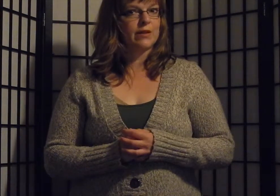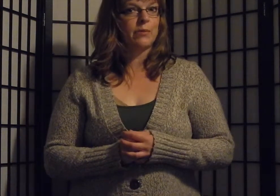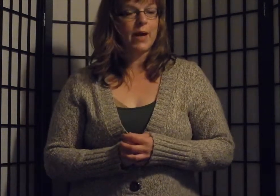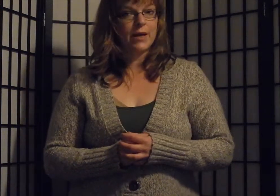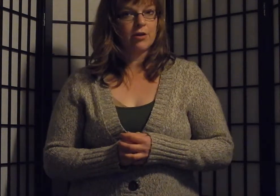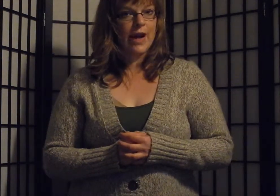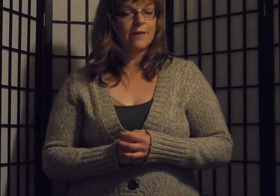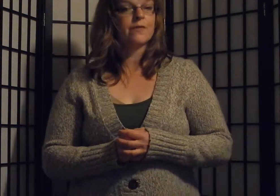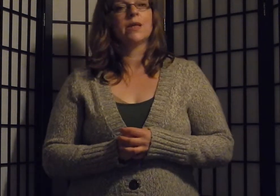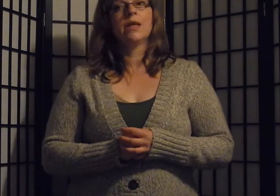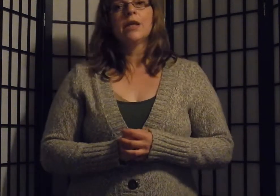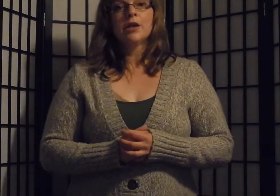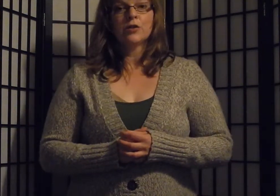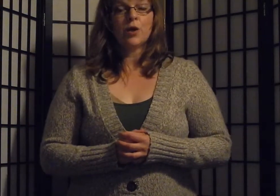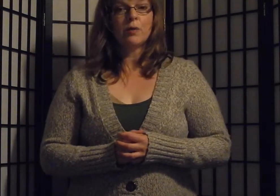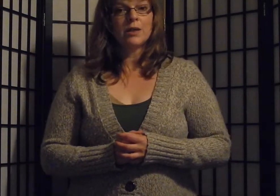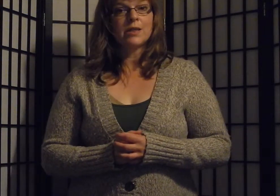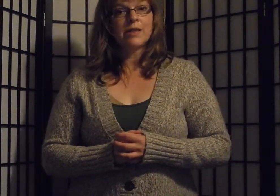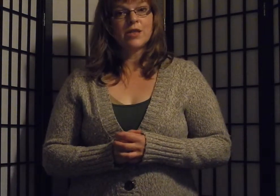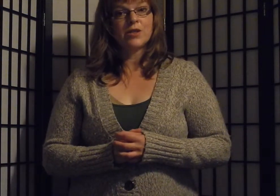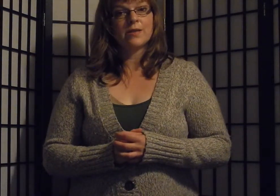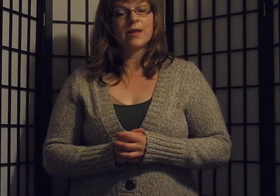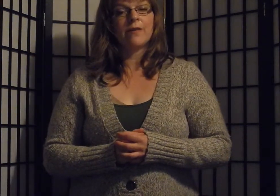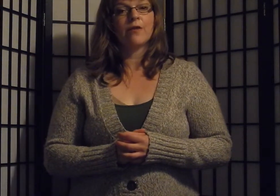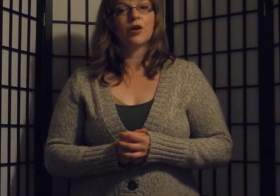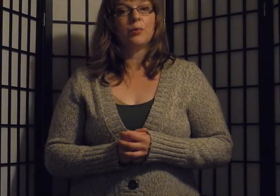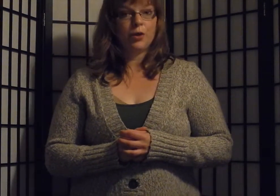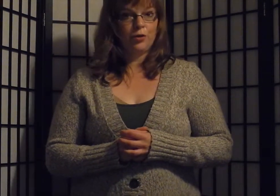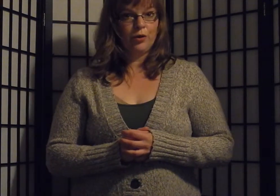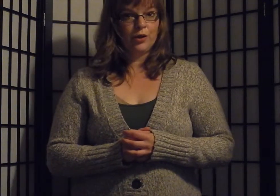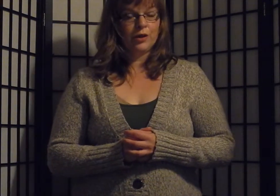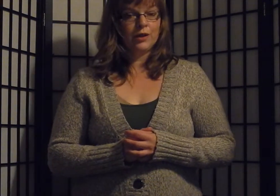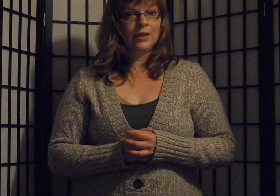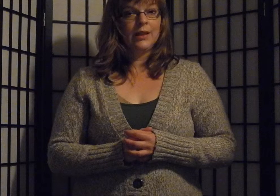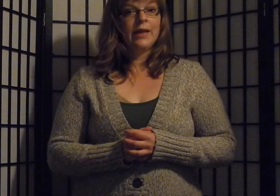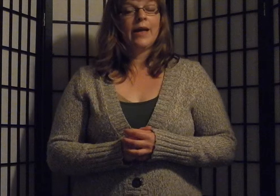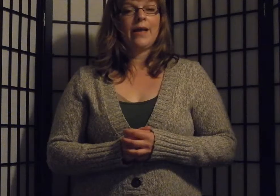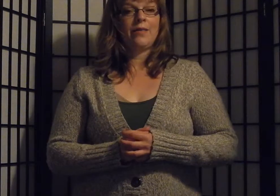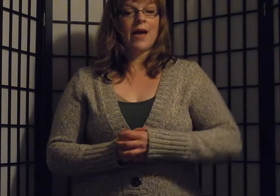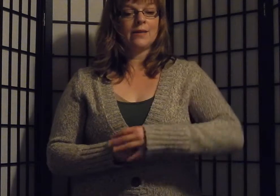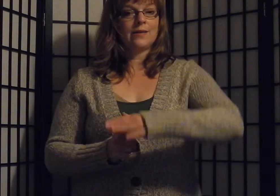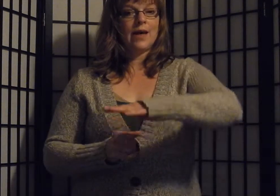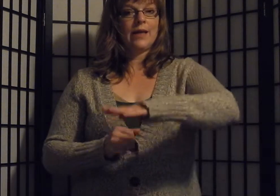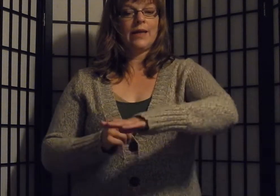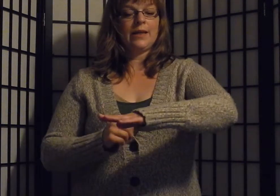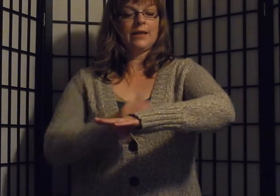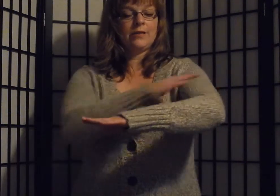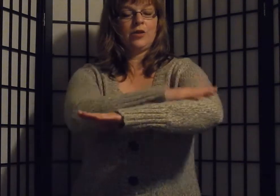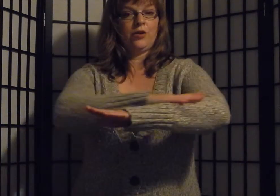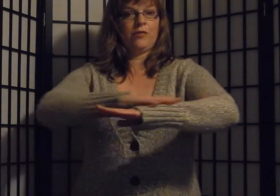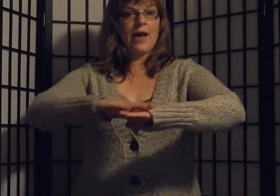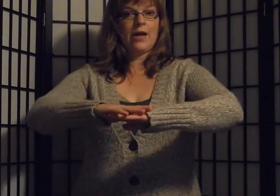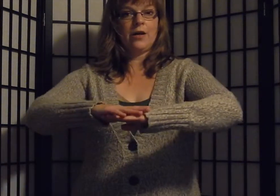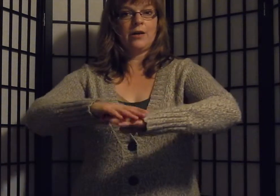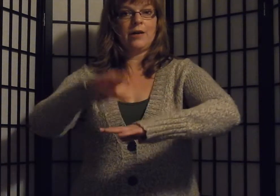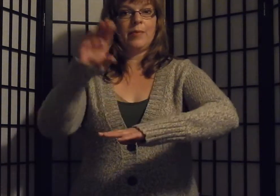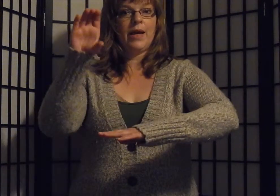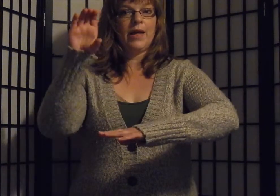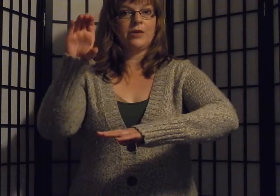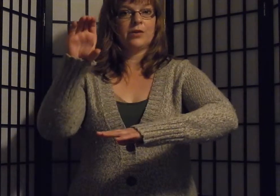like Minecraft. So I wanted to teach you the sign for computer, and that sign is your flat arm and your